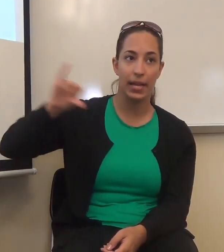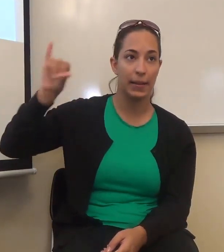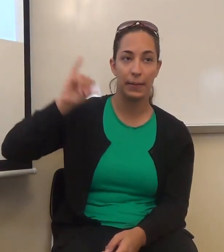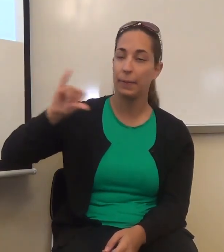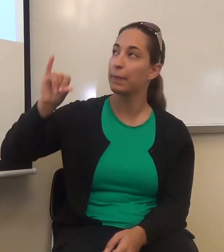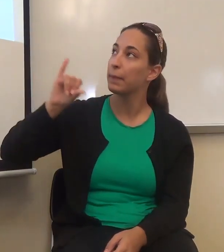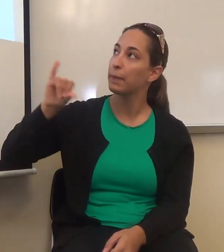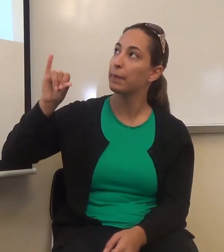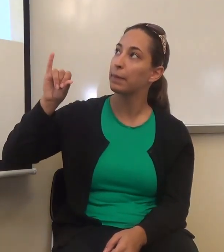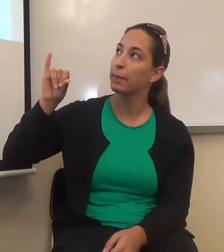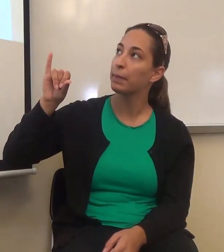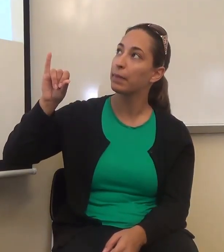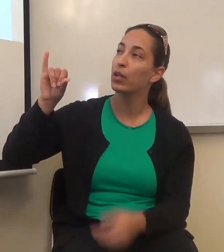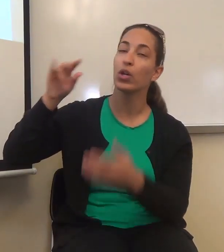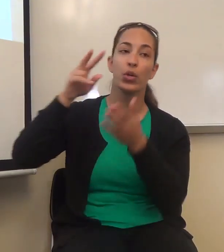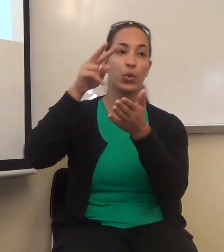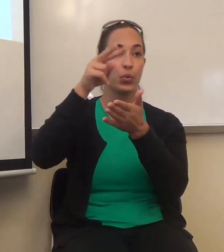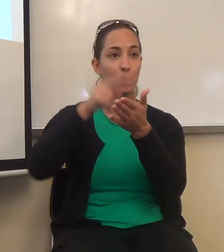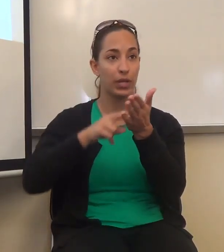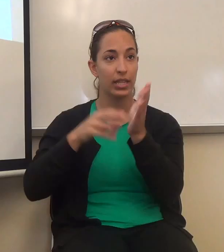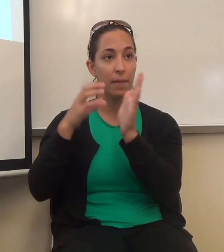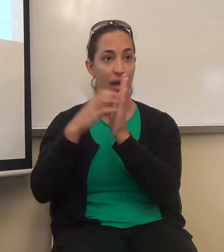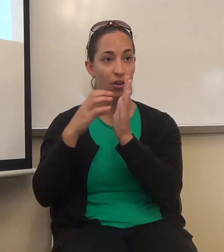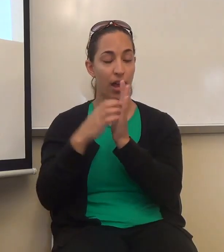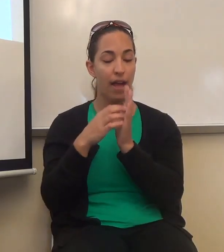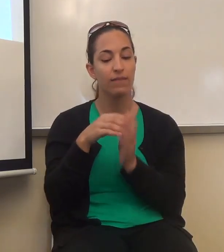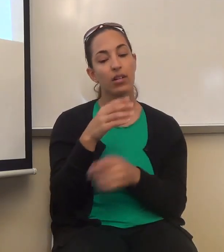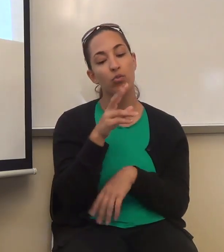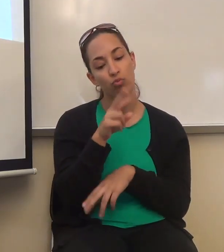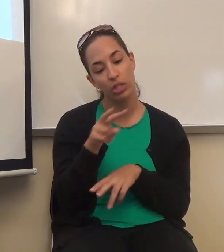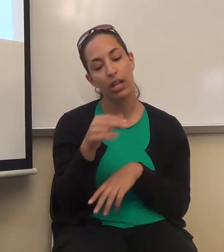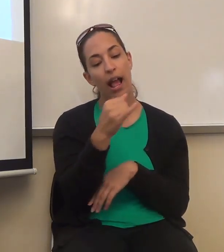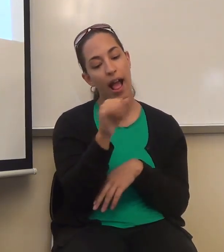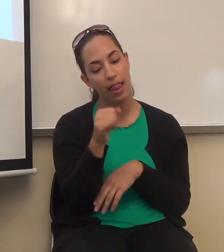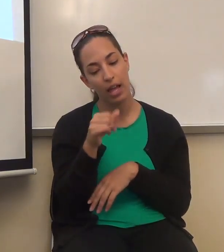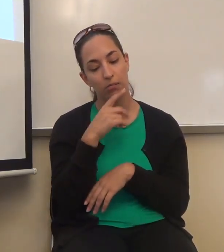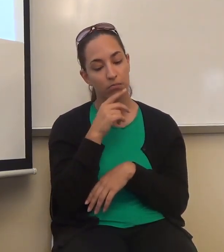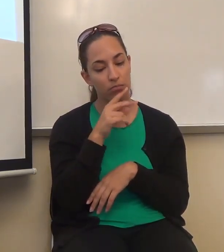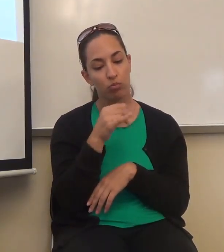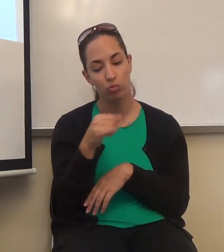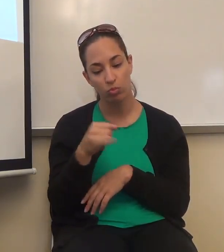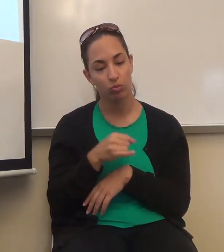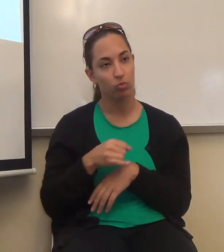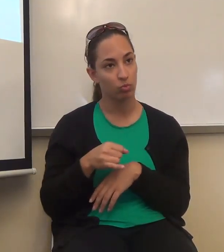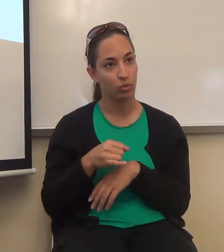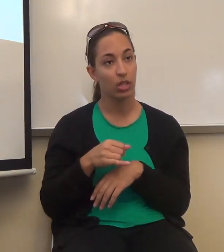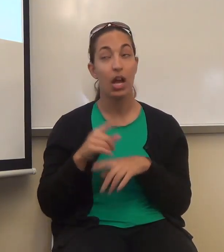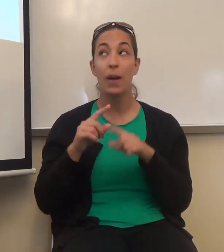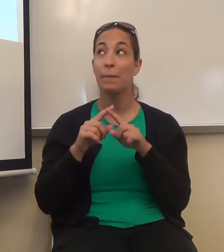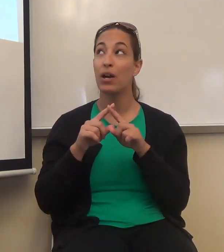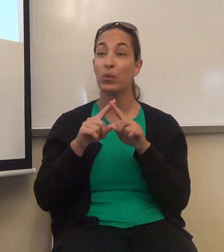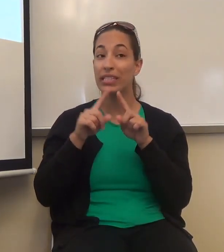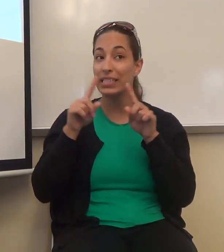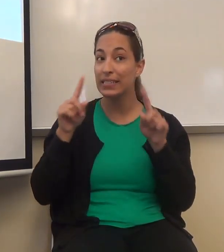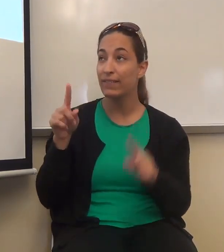the paragraphs, highlighting and annotating as you read. Now, what's different here, as you can see the